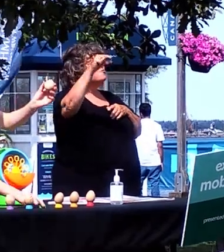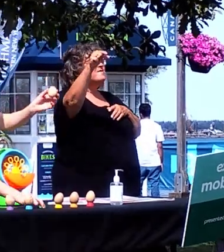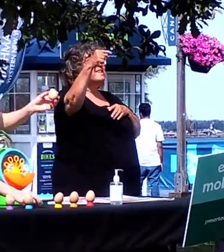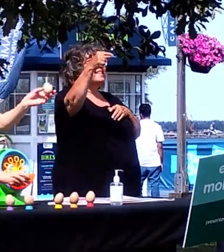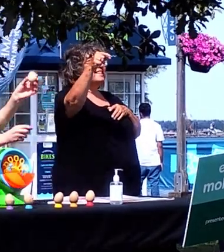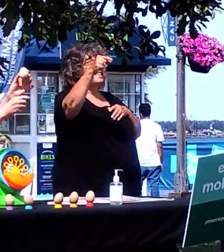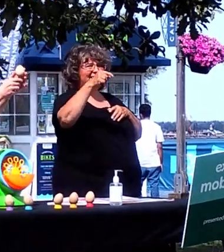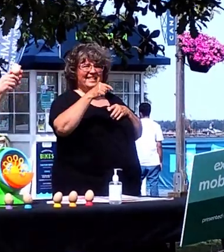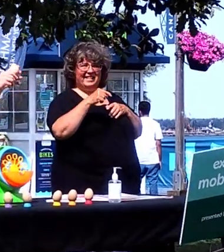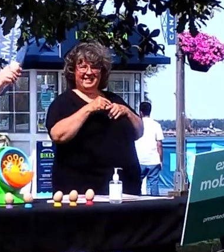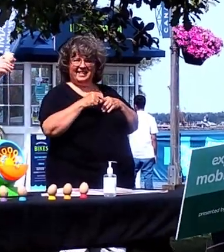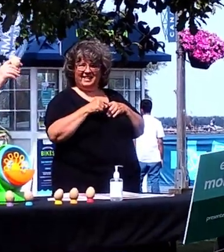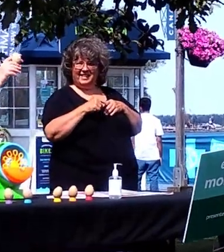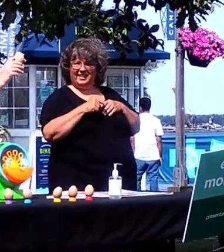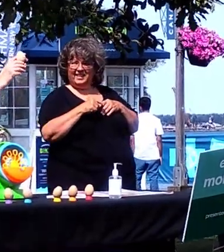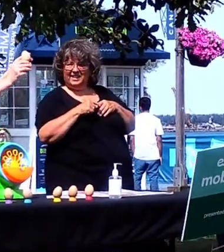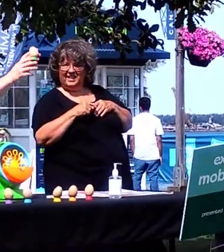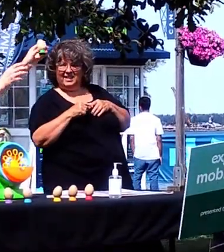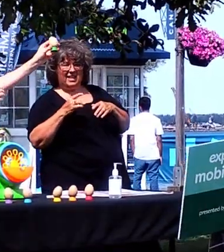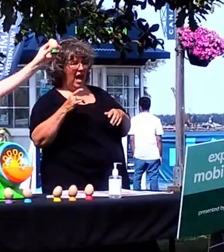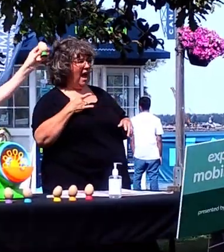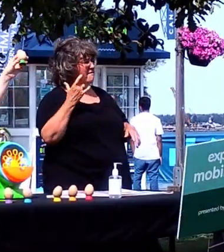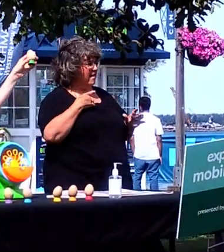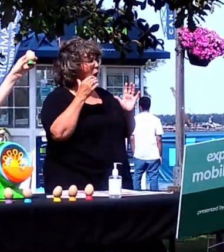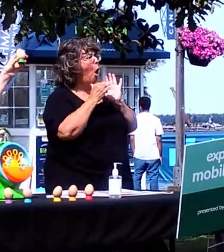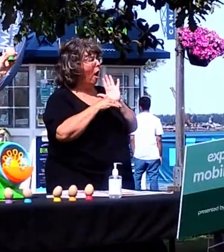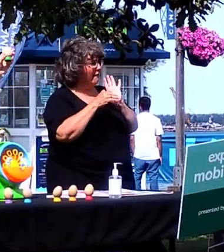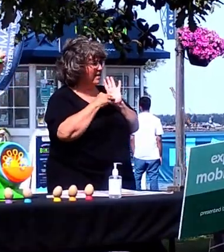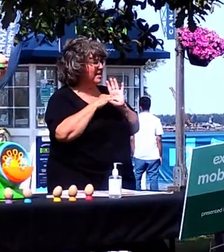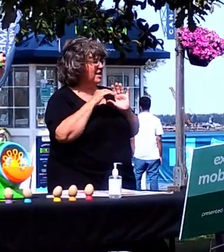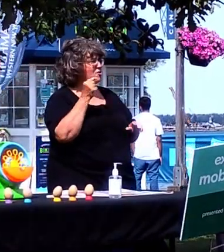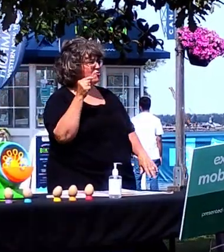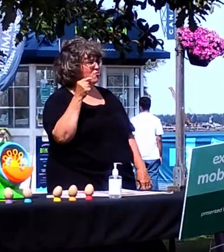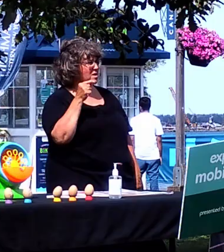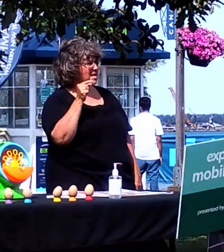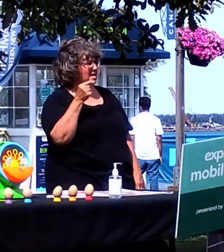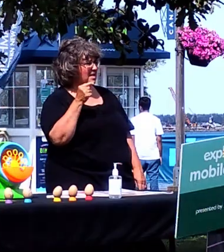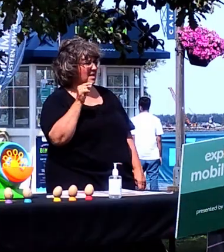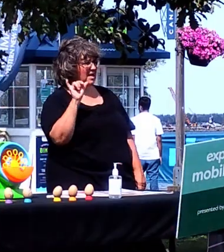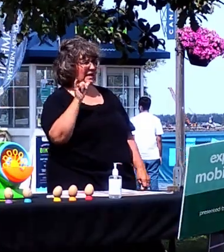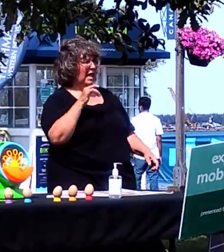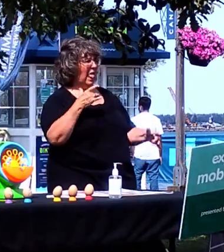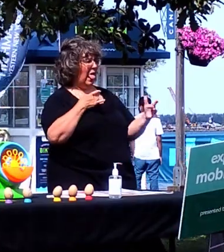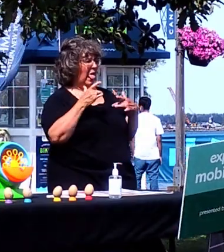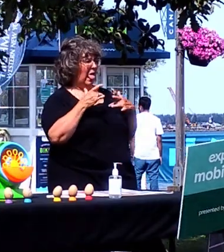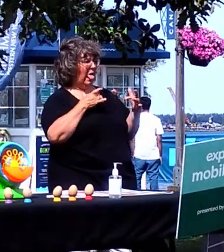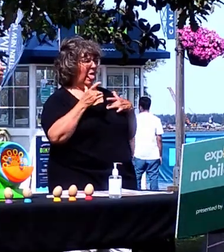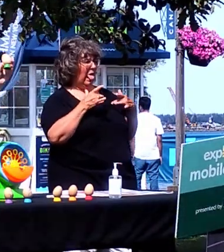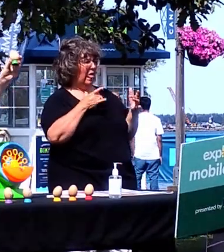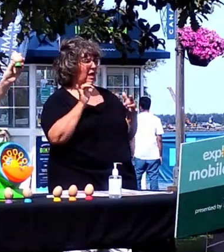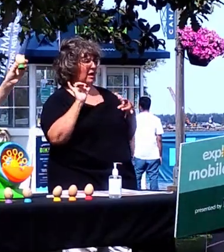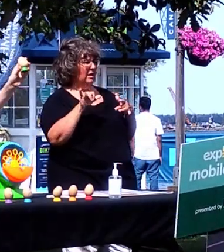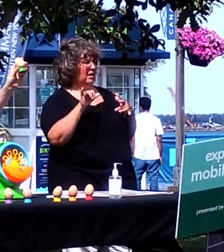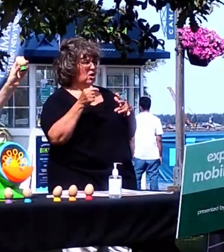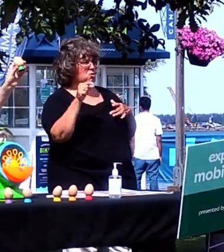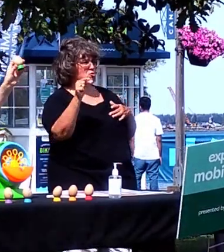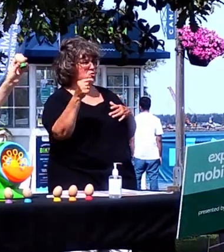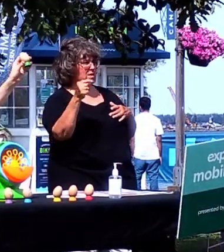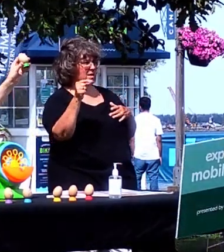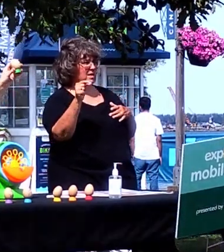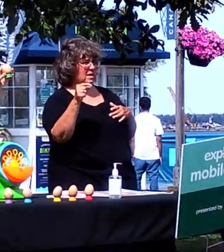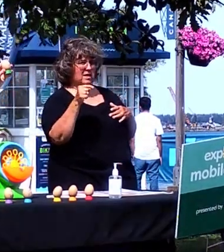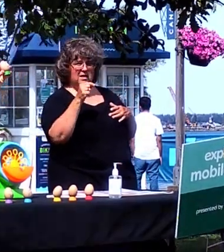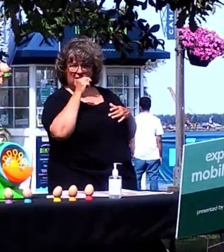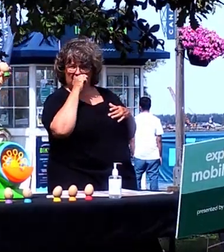one. I feel this one a lot. He looks similar to nervous. And this little green egg, he